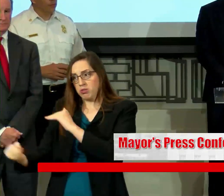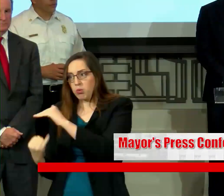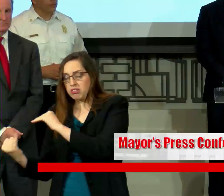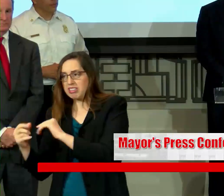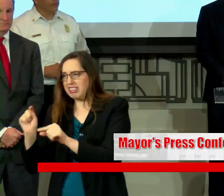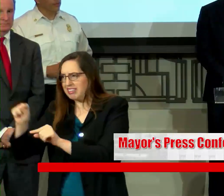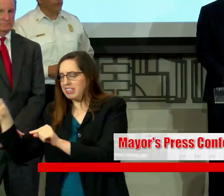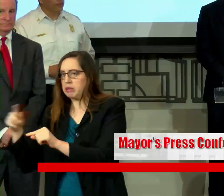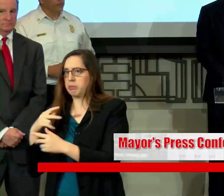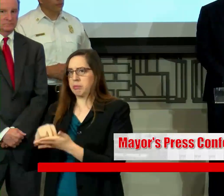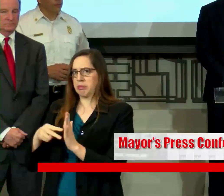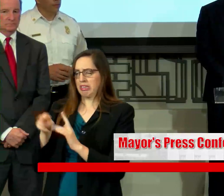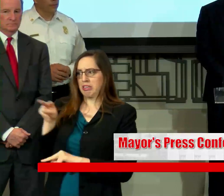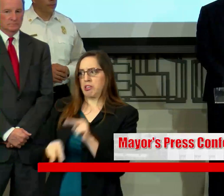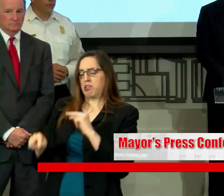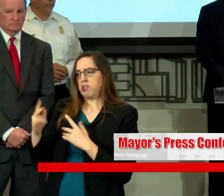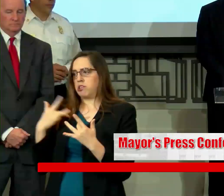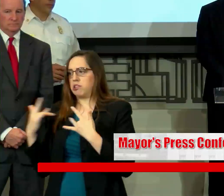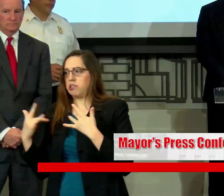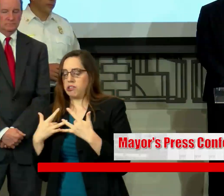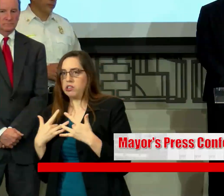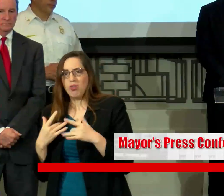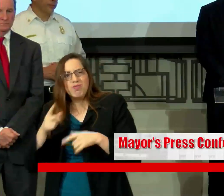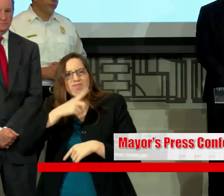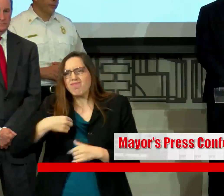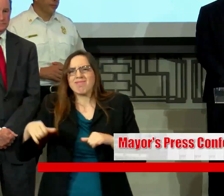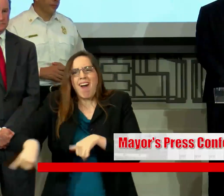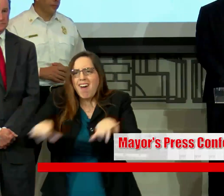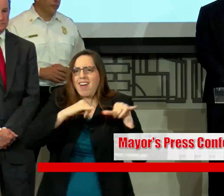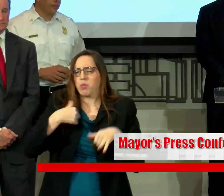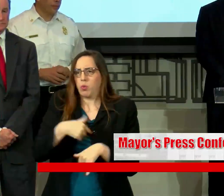all concerned, for example, about people that are